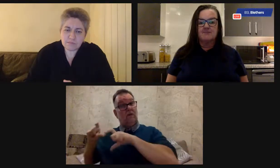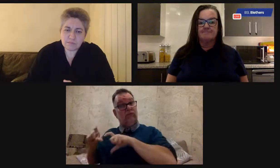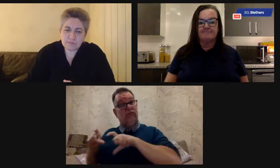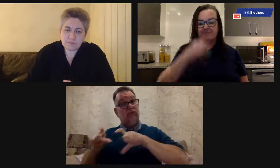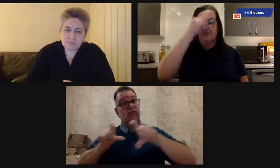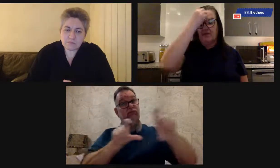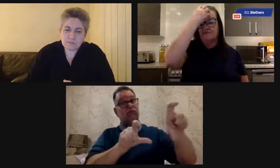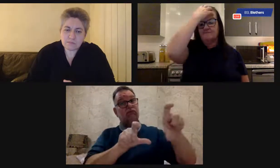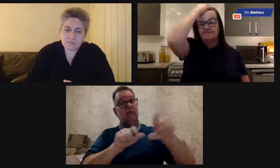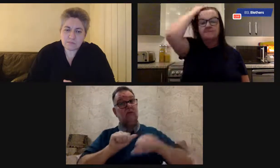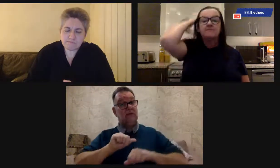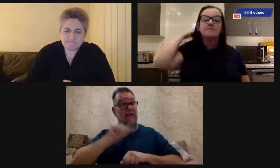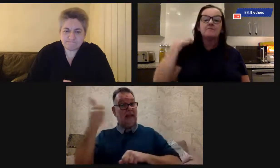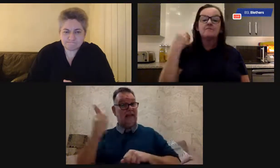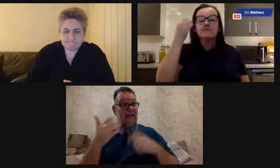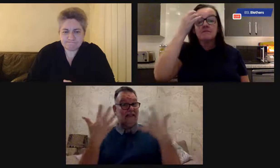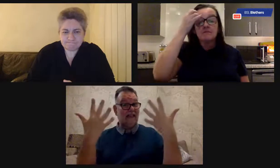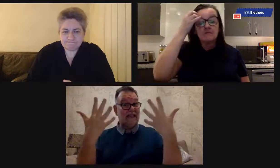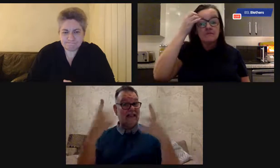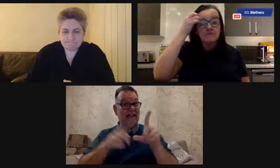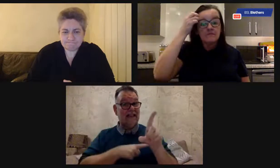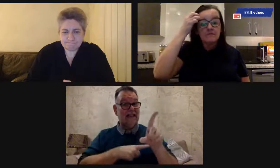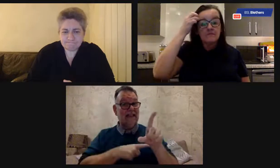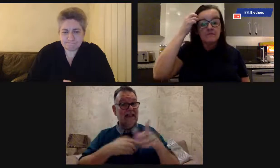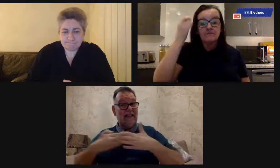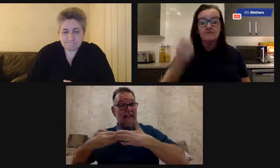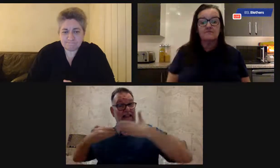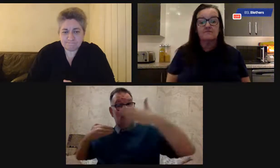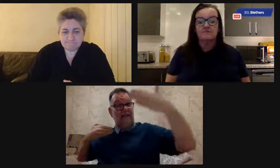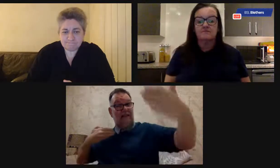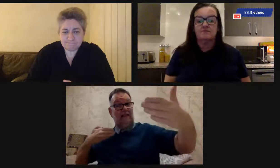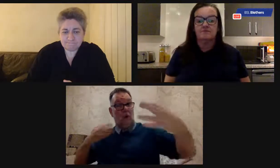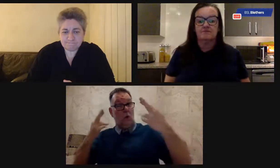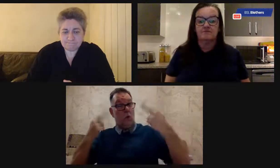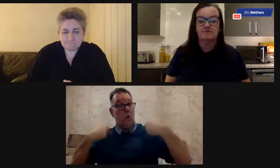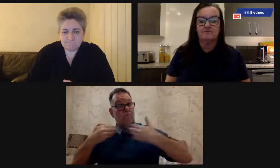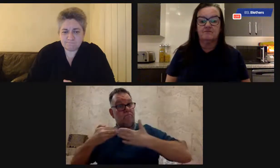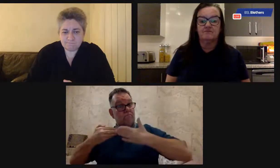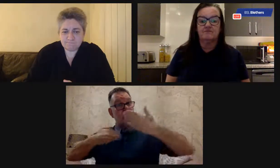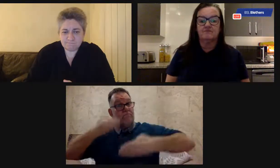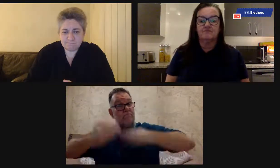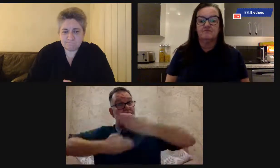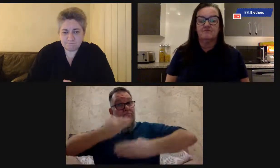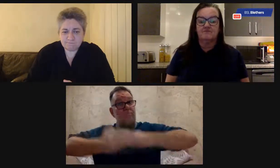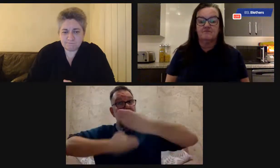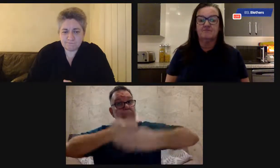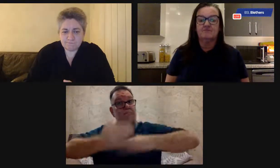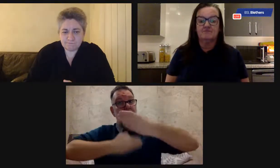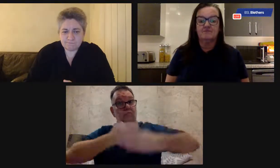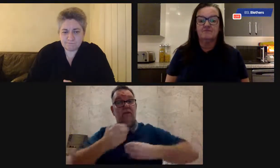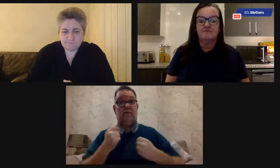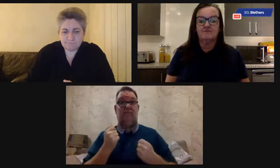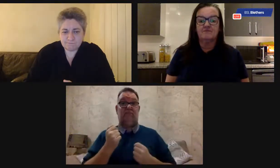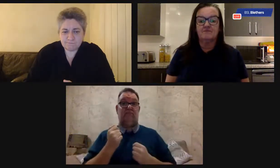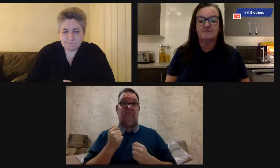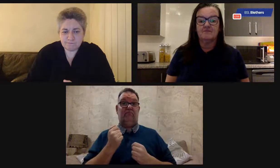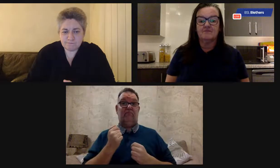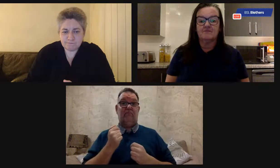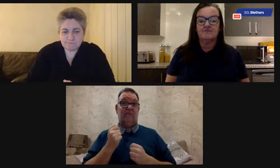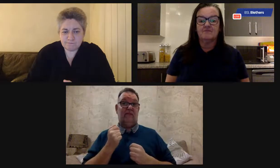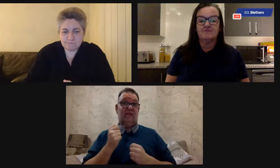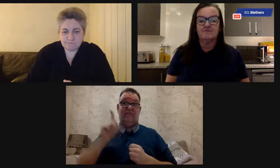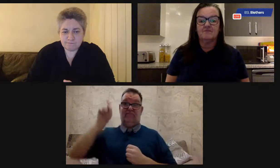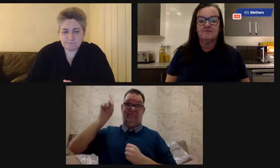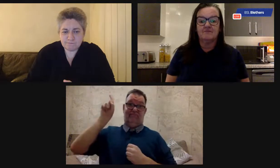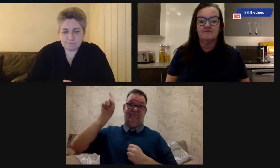because that's what feeds what happens next year, and it influences what also maybe doesn't happen as well, because